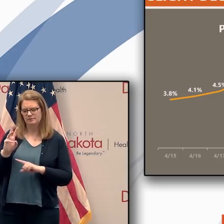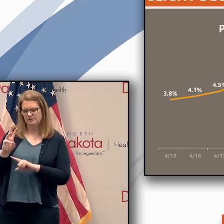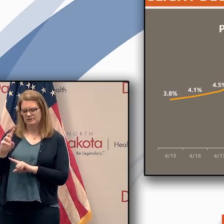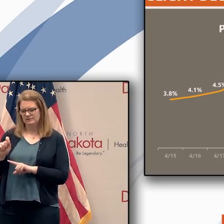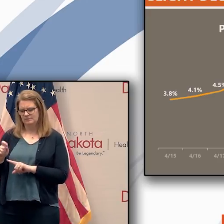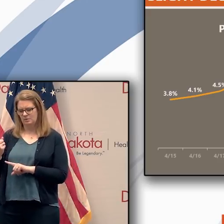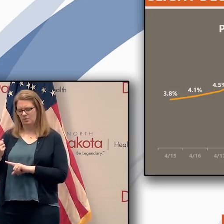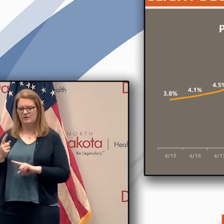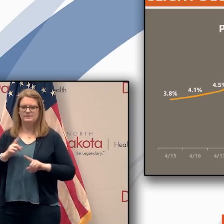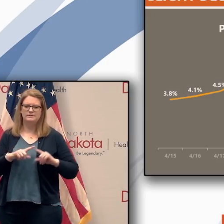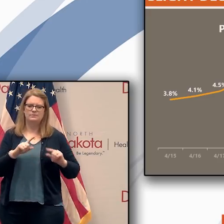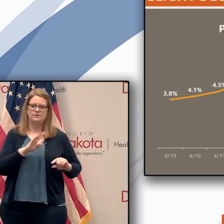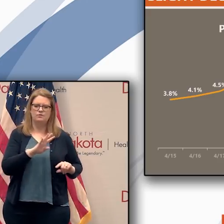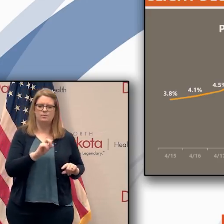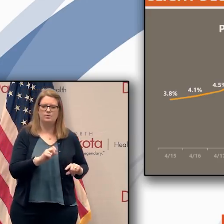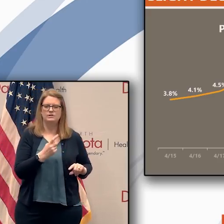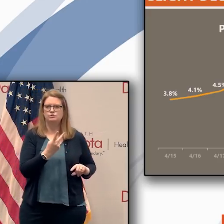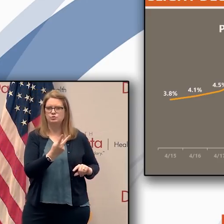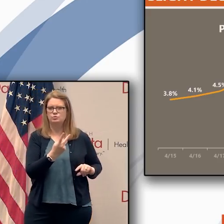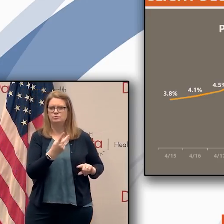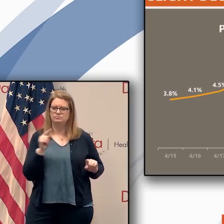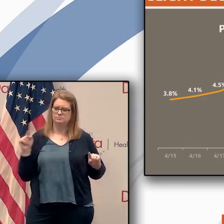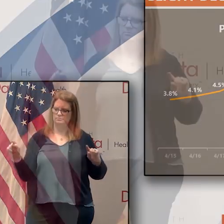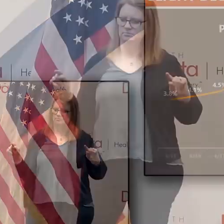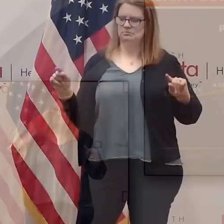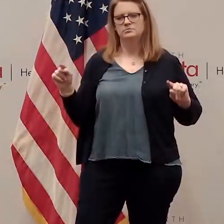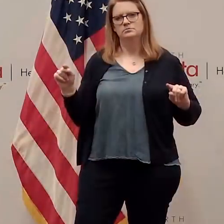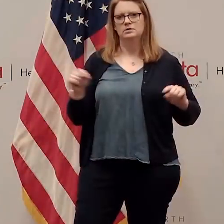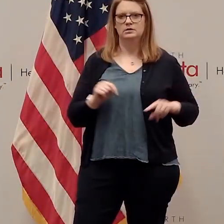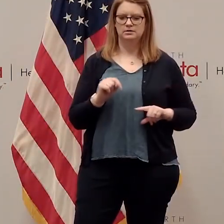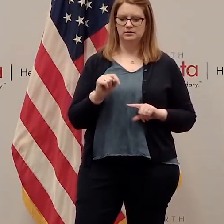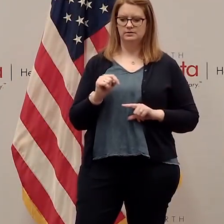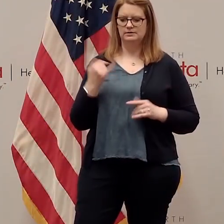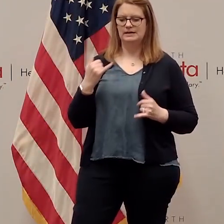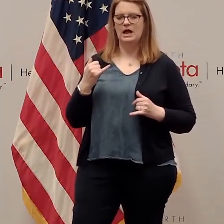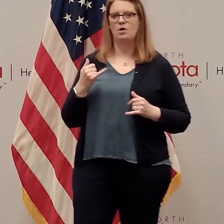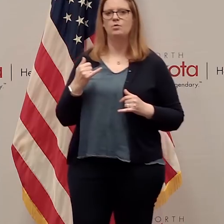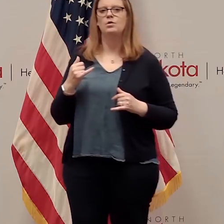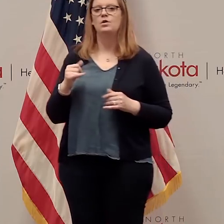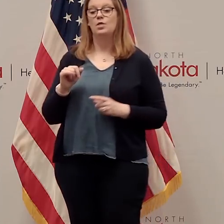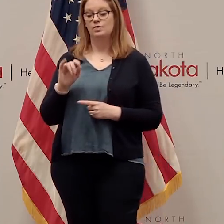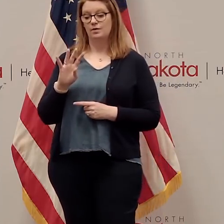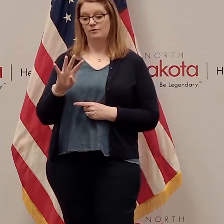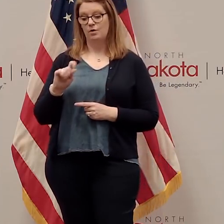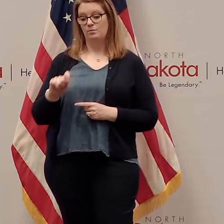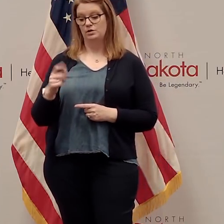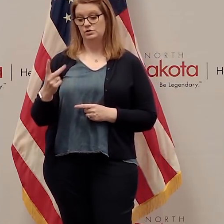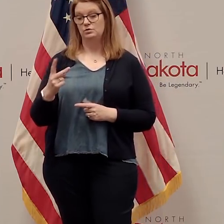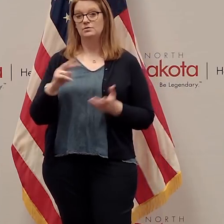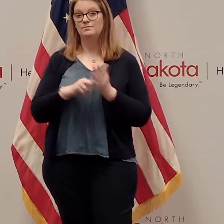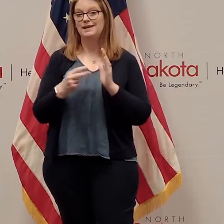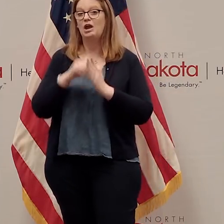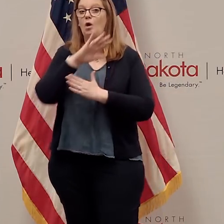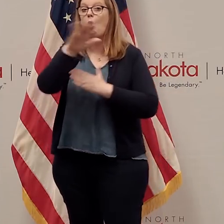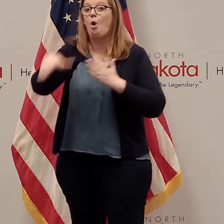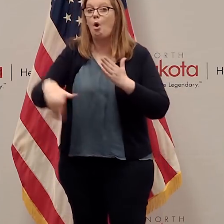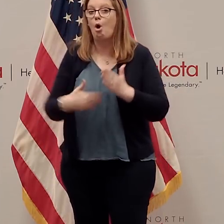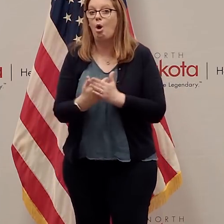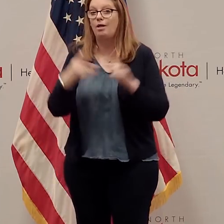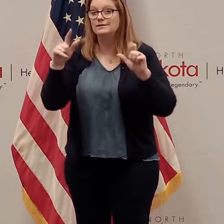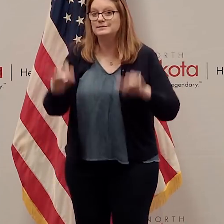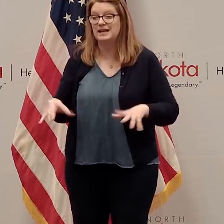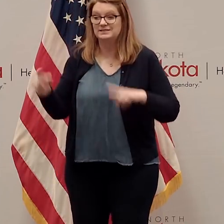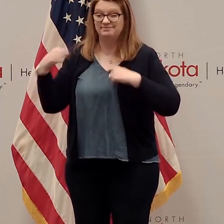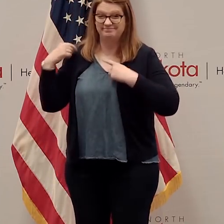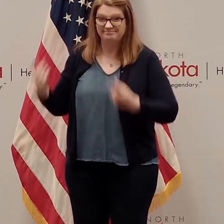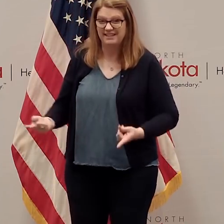from the 4.2 you showed 2 slides ago? Well, the 4.2 is the percent of positives out of all the tests taken since our very first